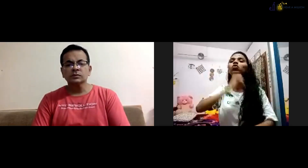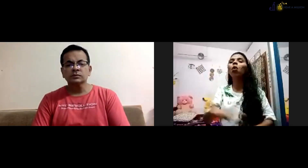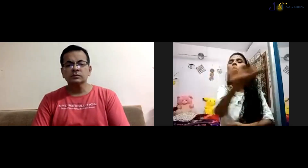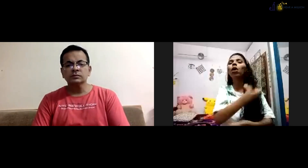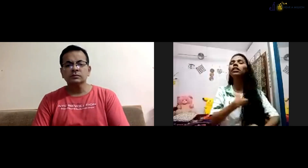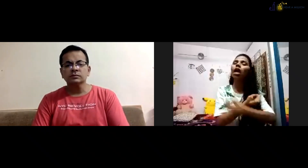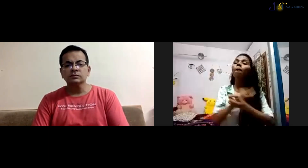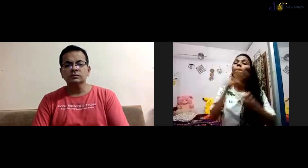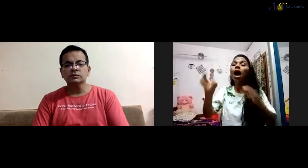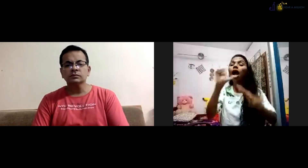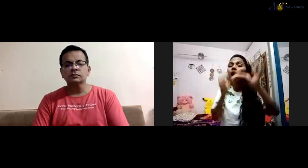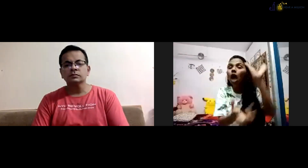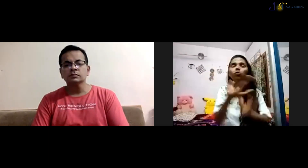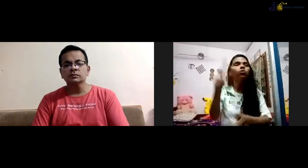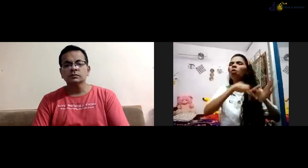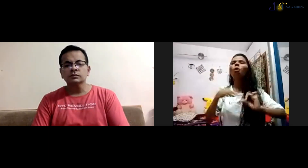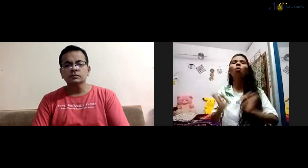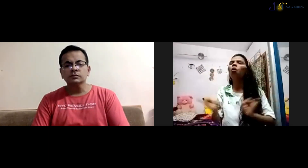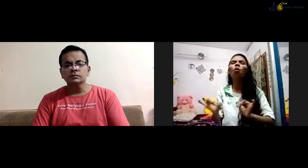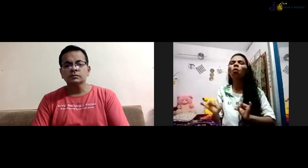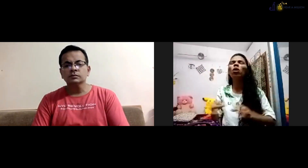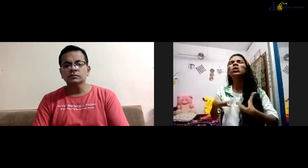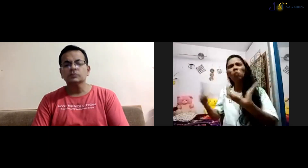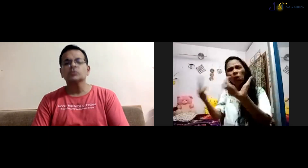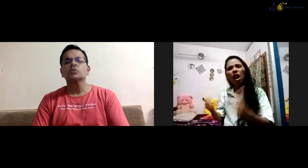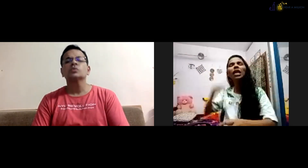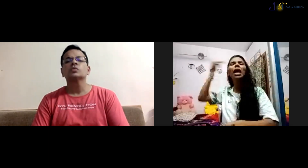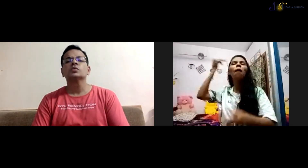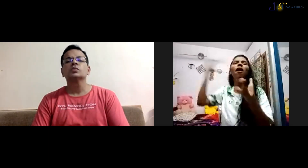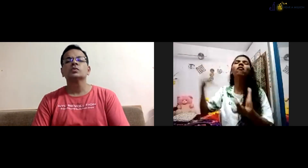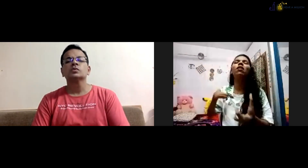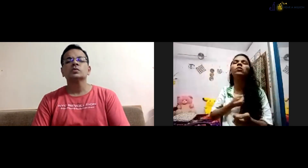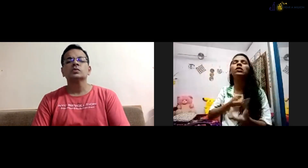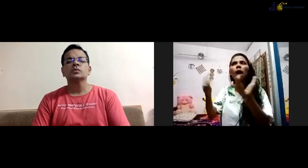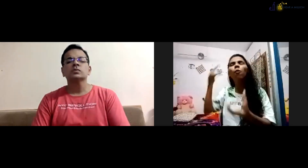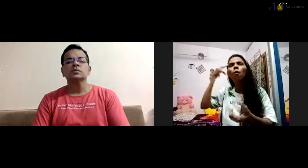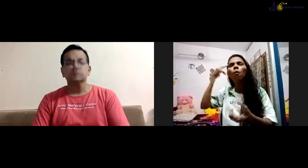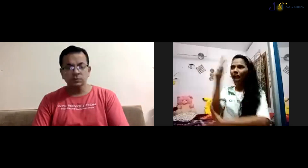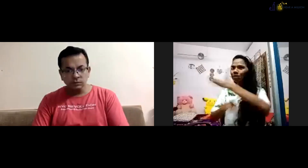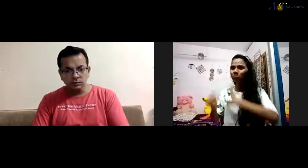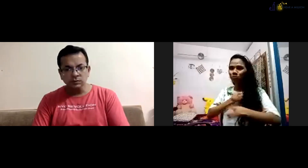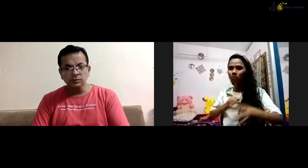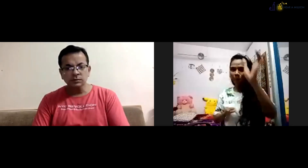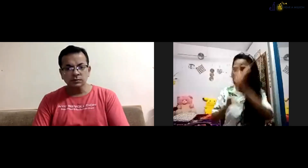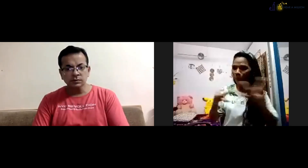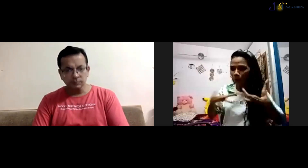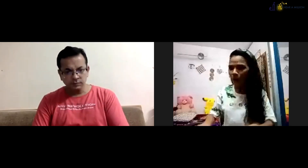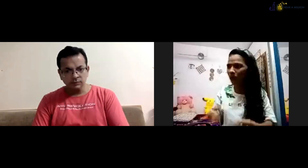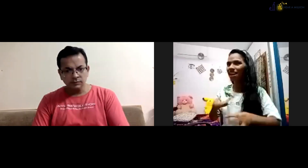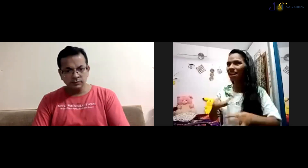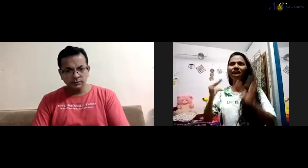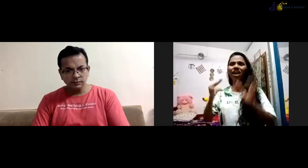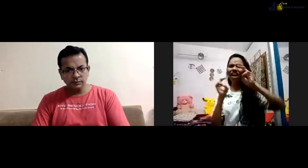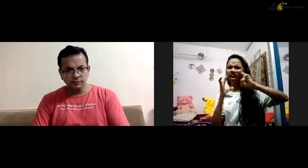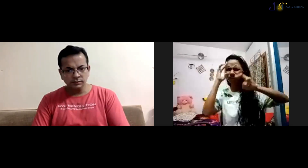would be beneficial for the hearing one, you know. But we don't have the youth association. So that's the thing I've been thinking over it